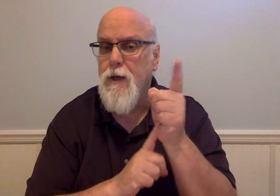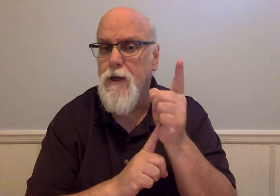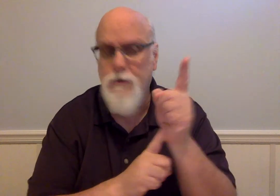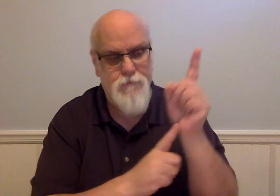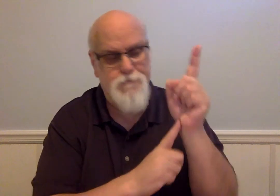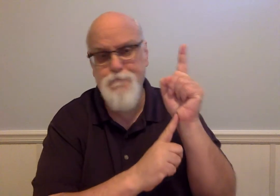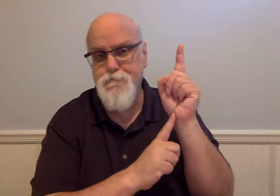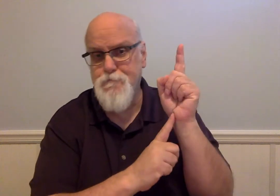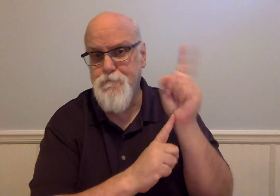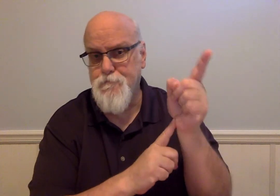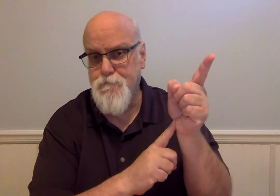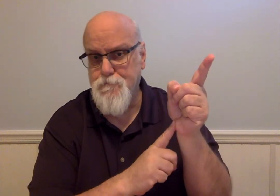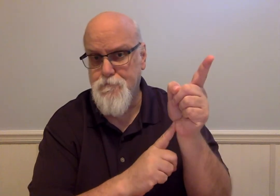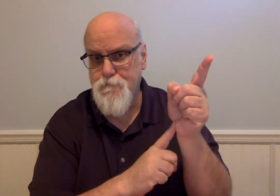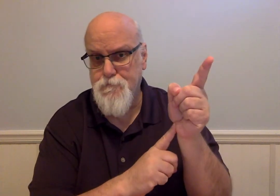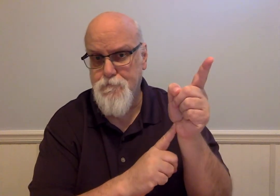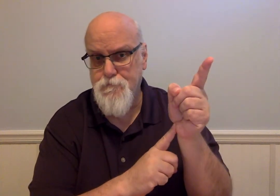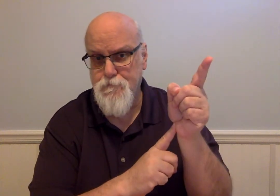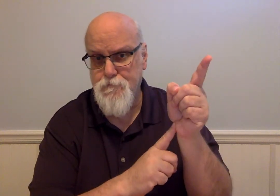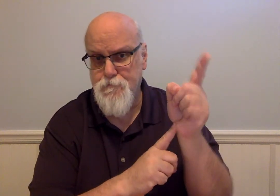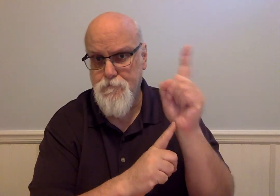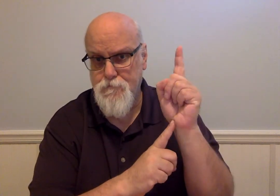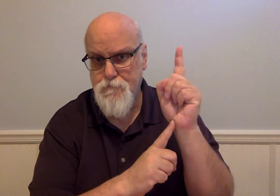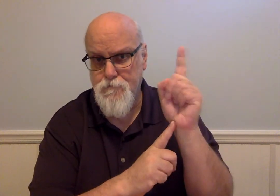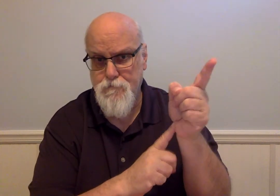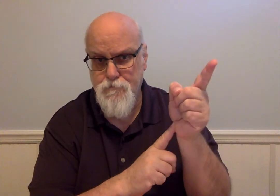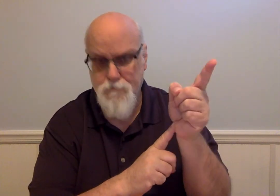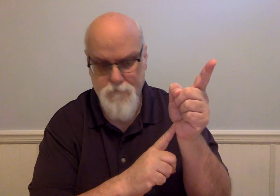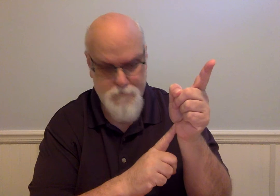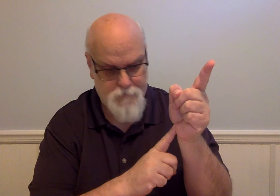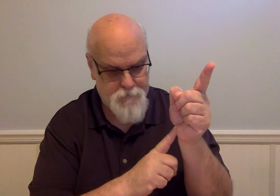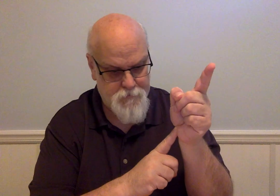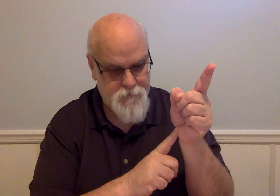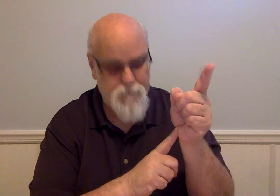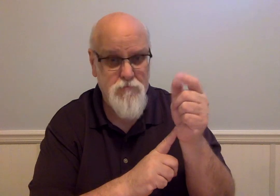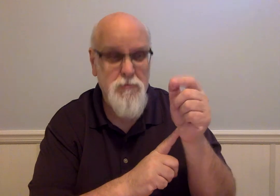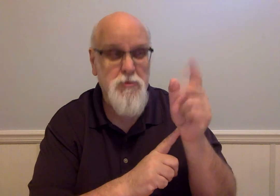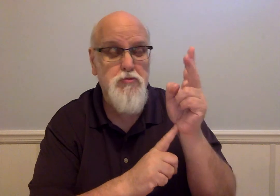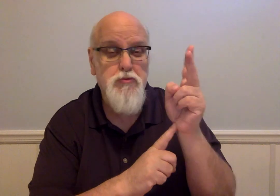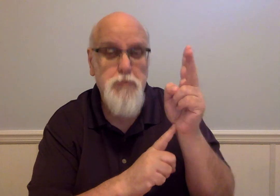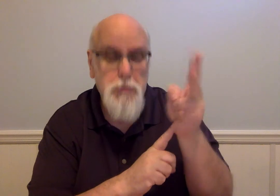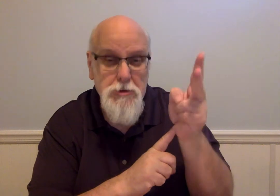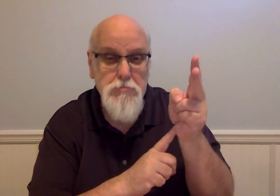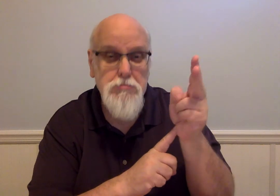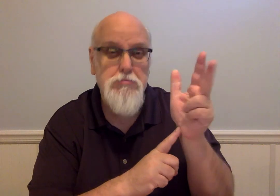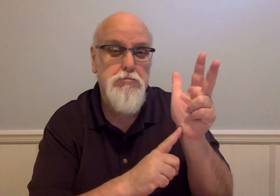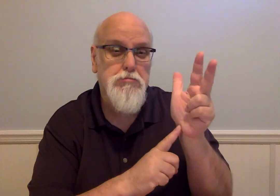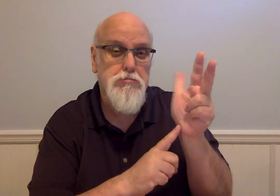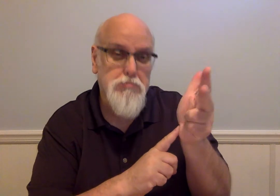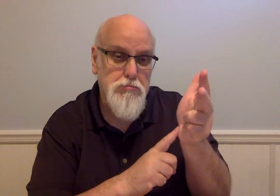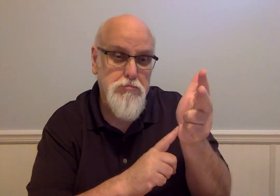Remember we talked about minute. You point with your non-dominant hand and you shake your dominant hand for a minute. And then you can add